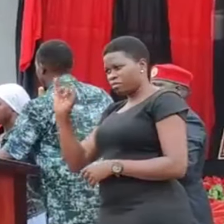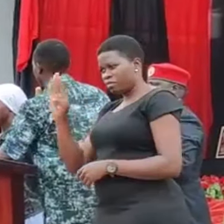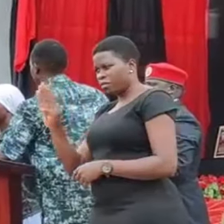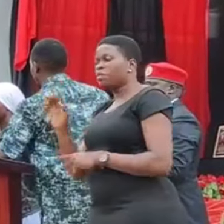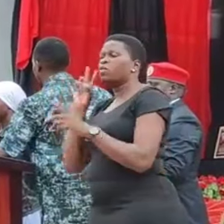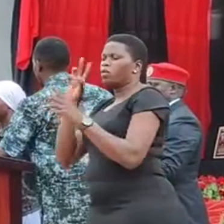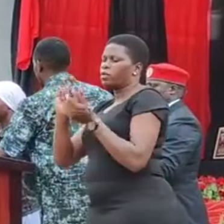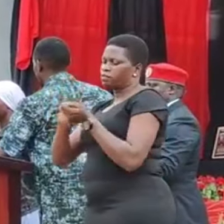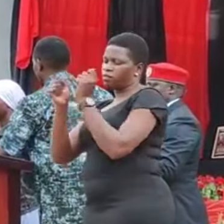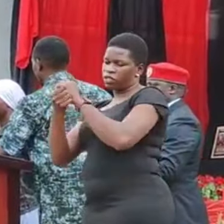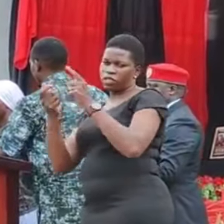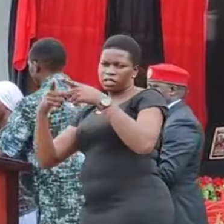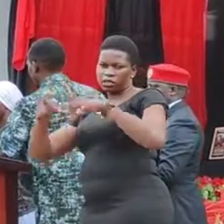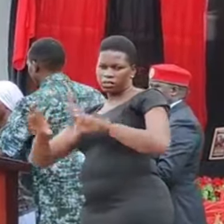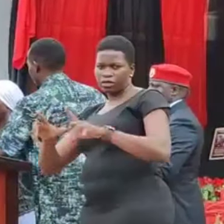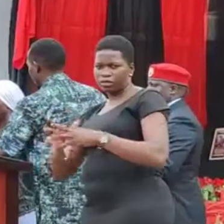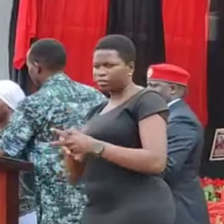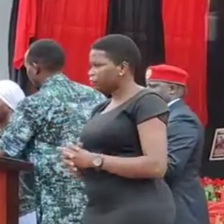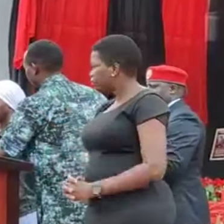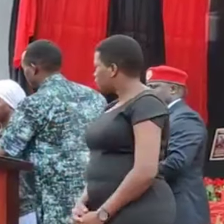will translate.